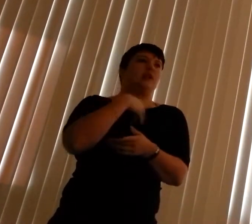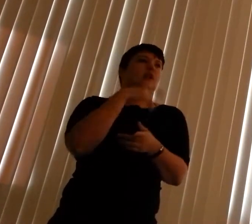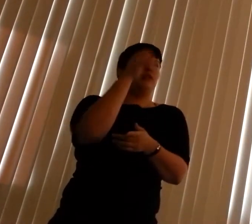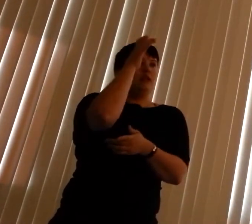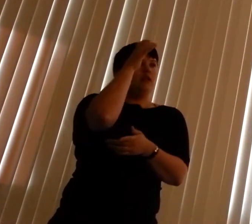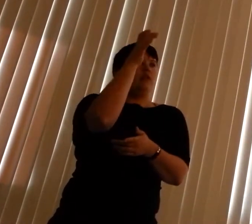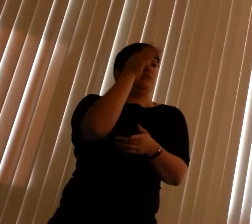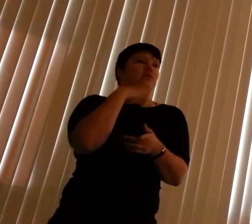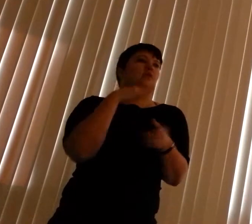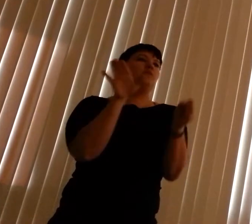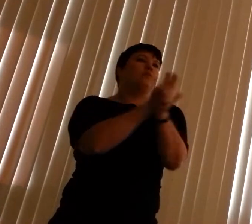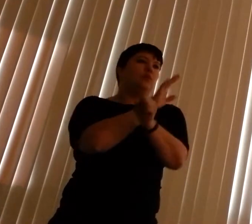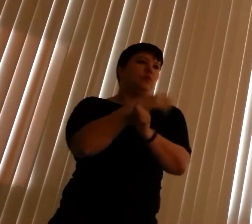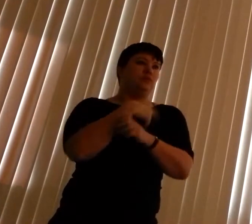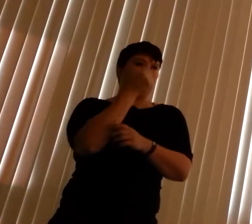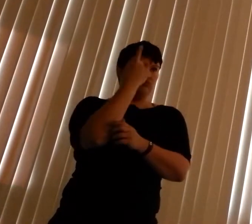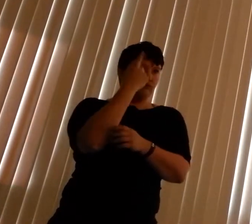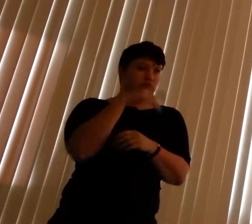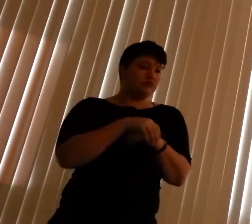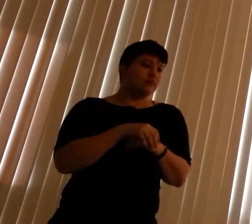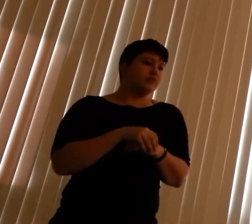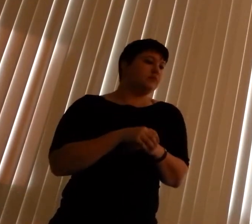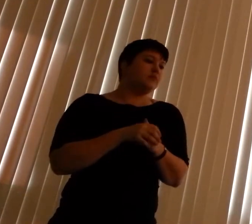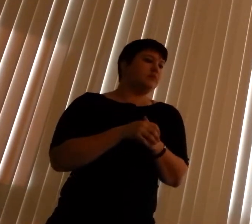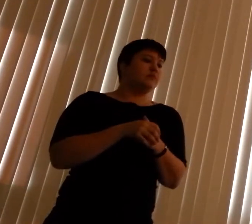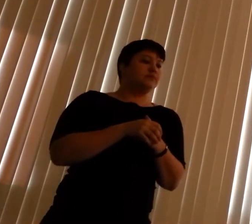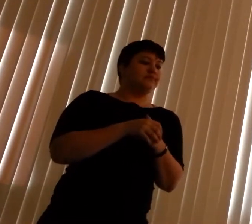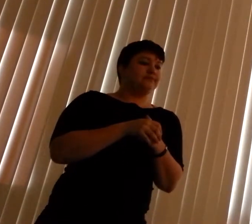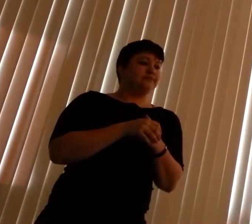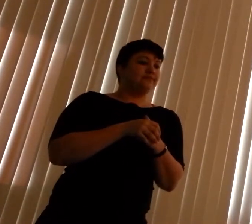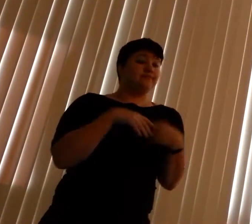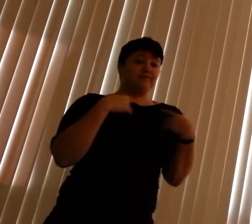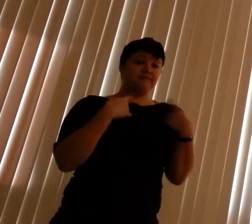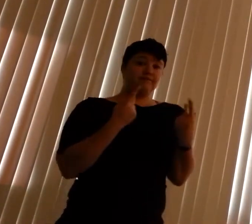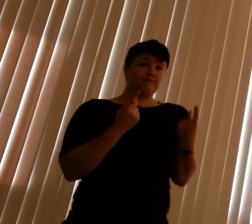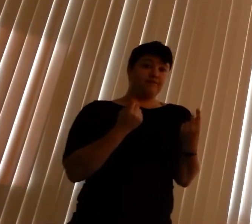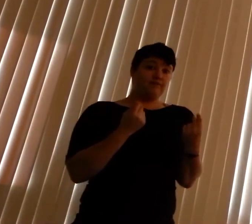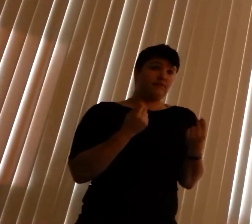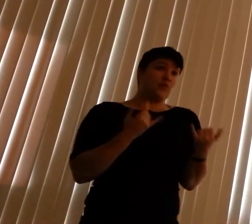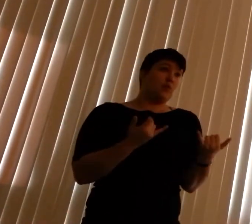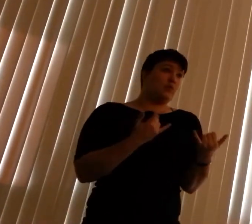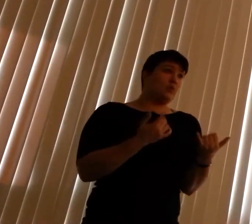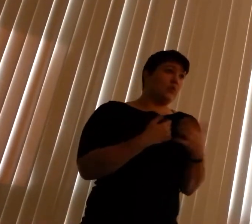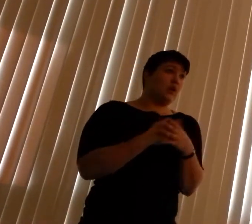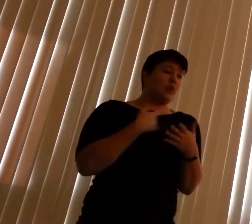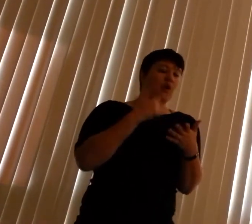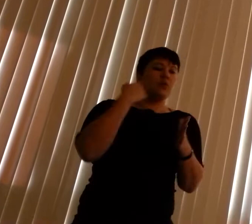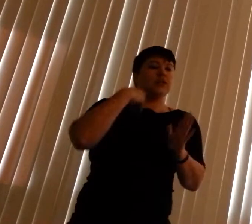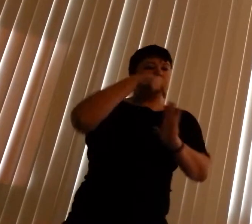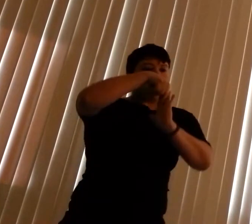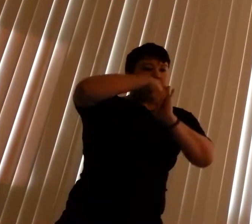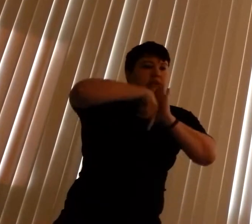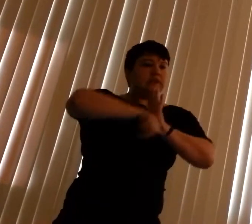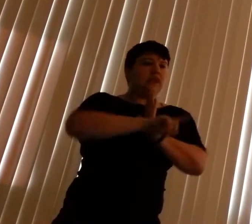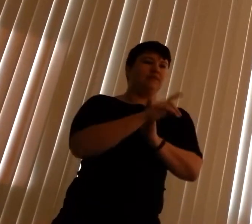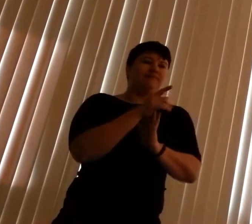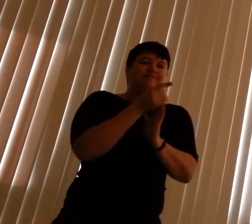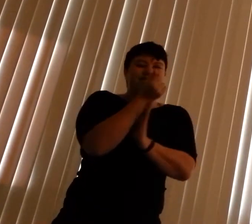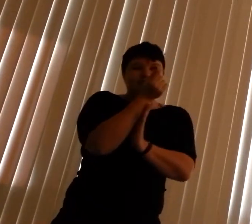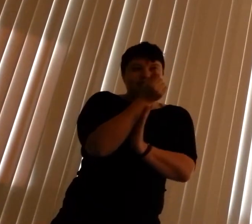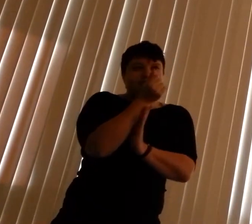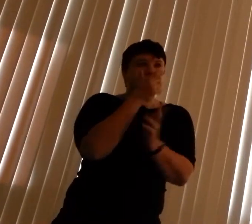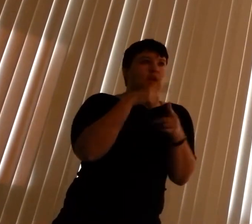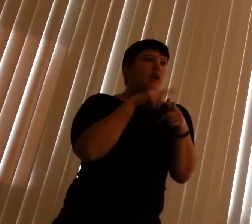Here's what I'm going to do, or try to do, in this presentation. First, I'm going to go into a bit more detail, brief